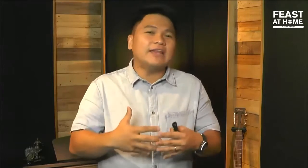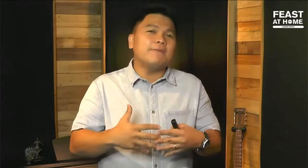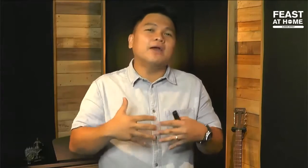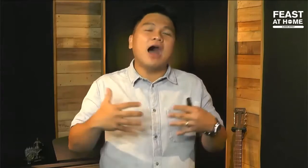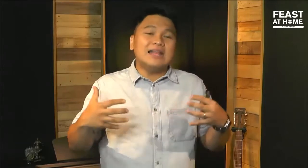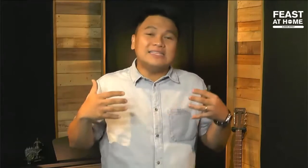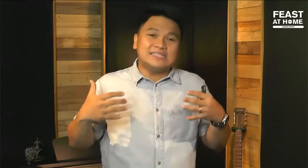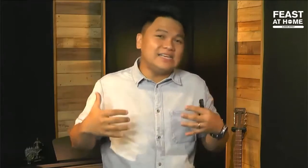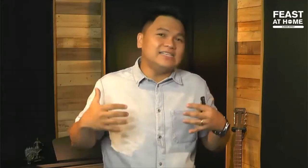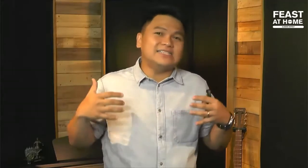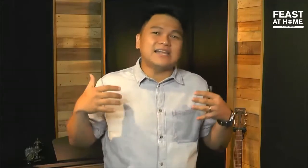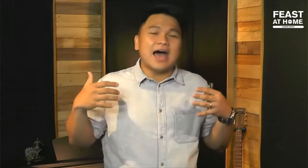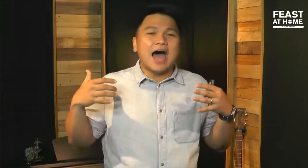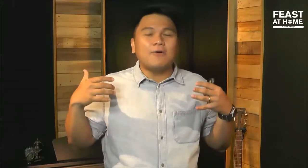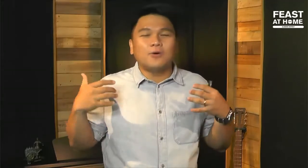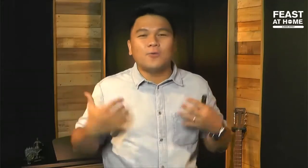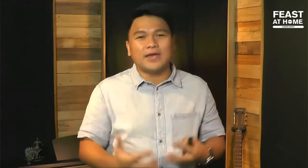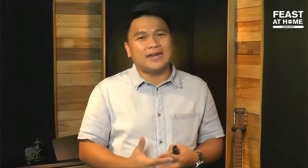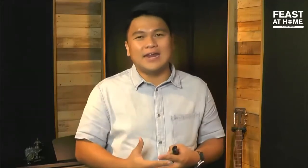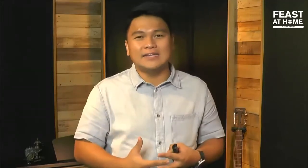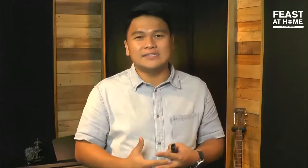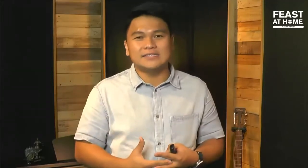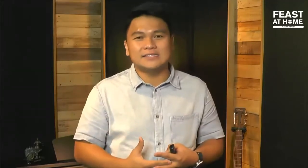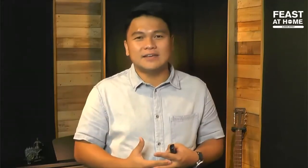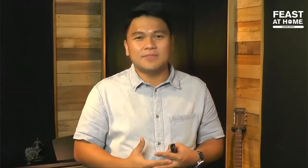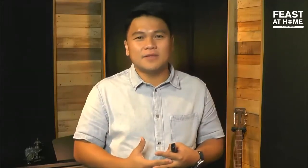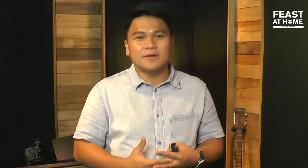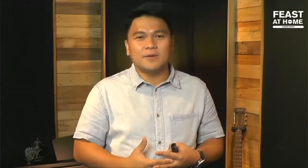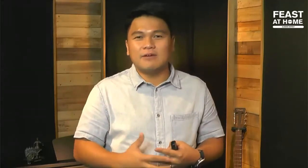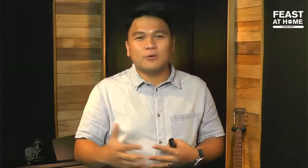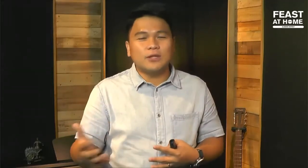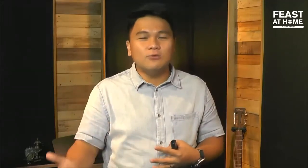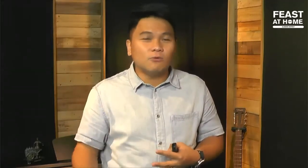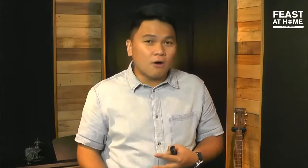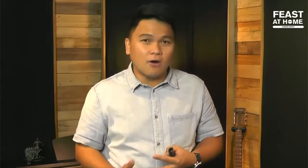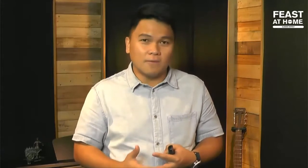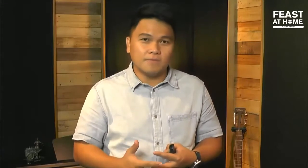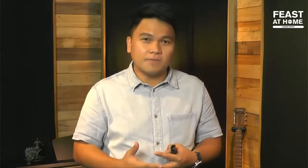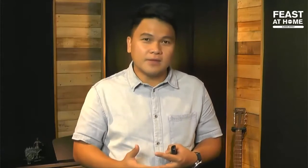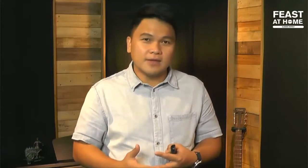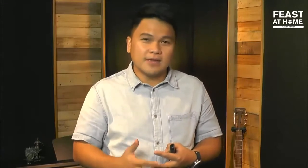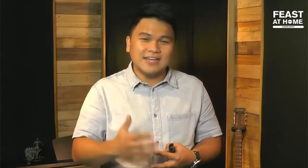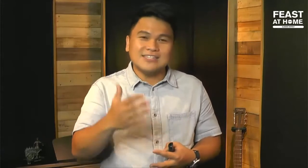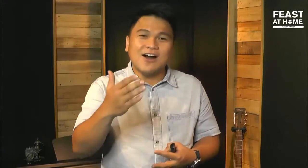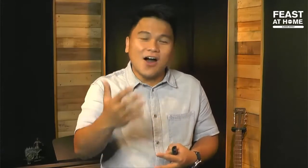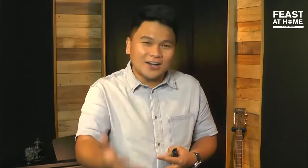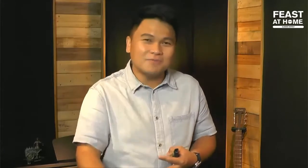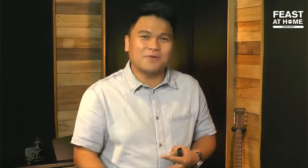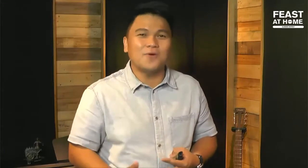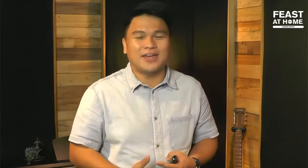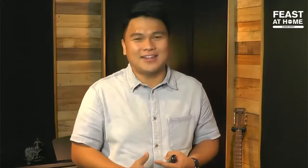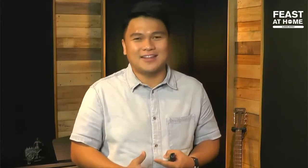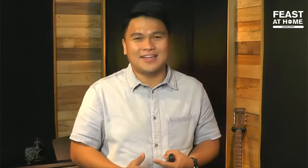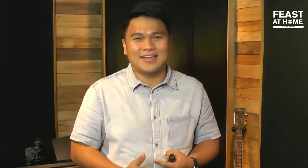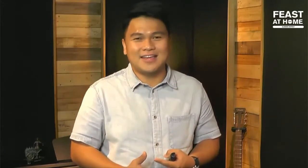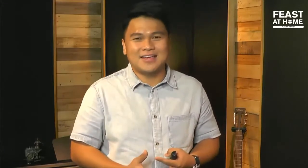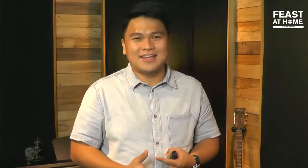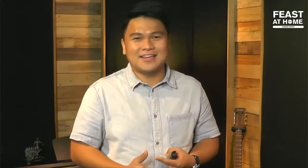every time God sees our wickedness, whenever we do wrong, He's